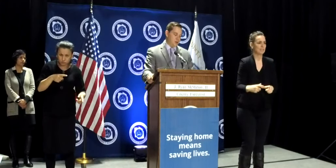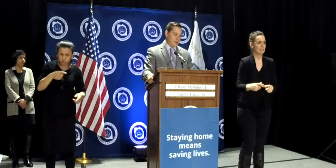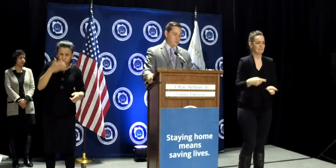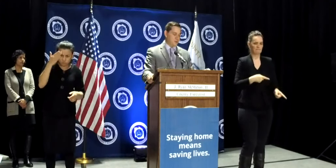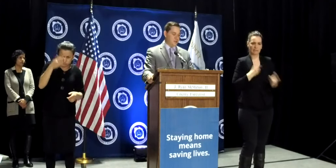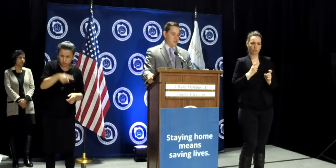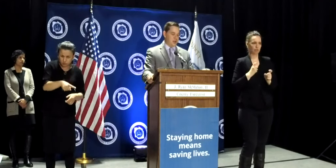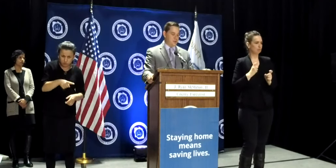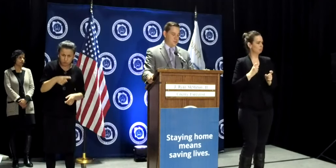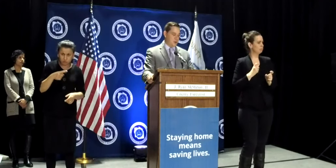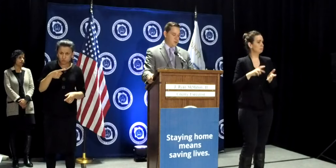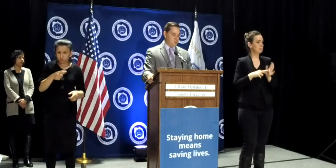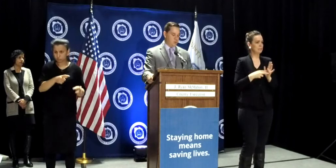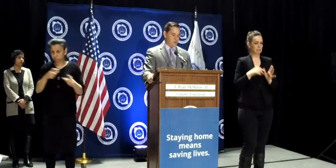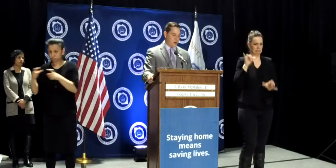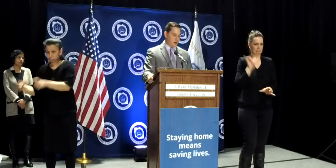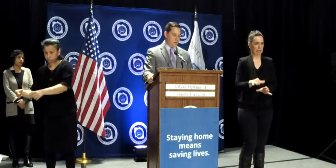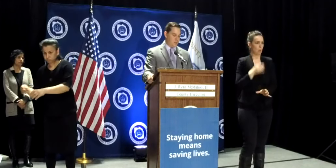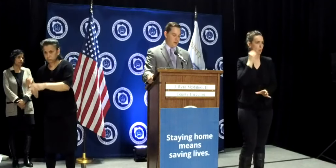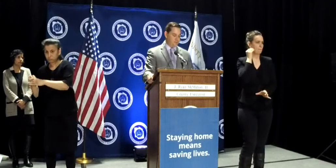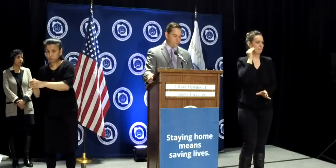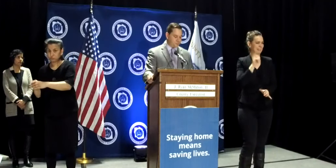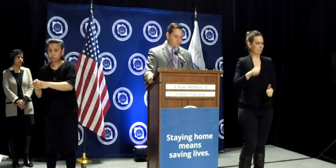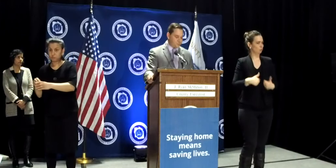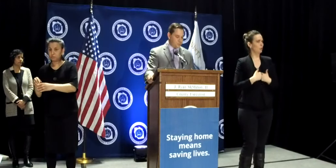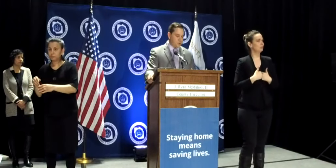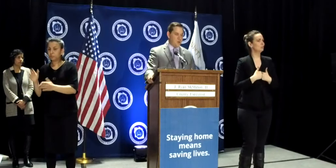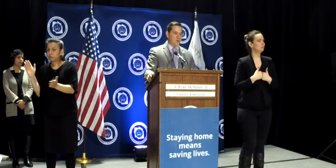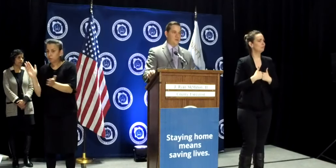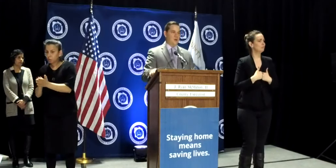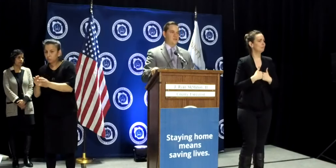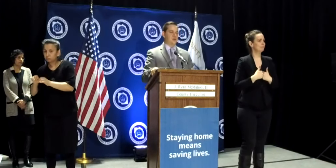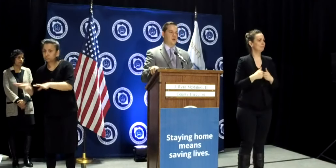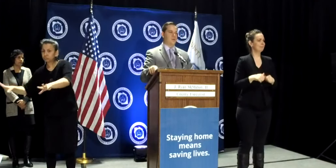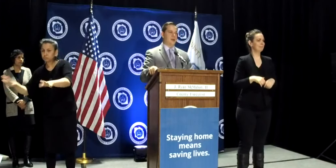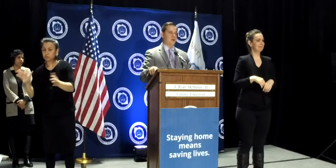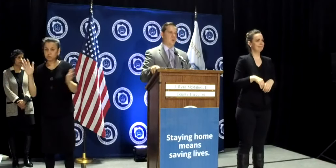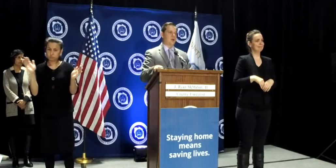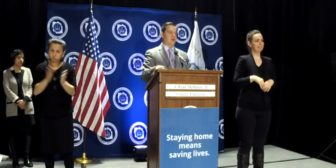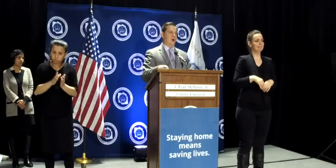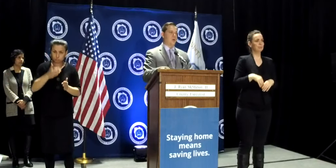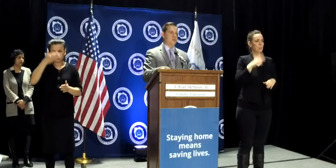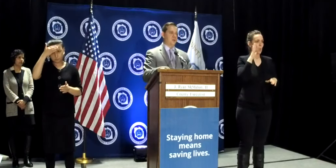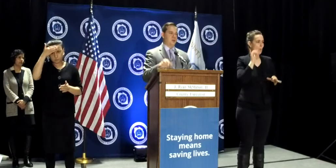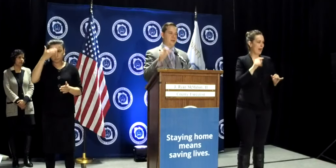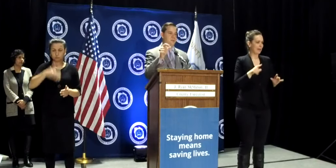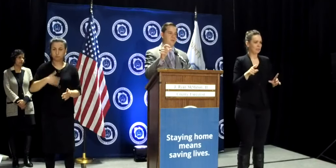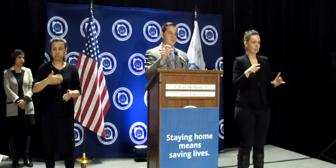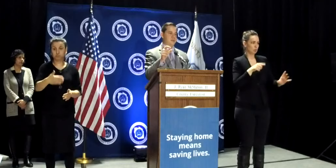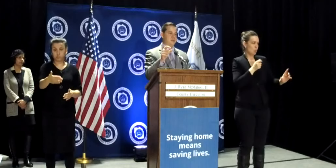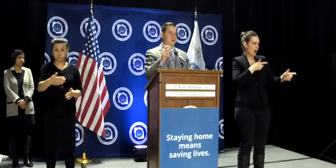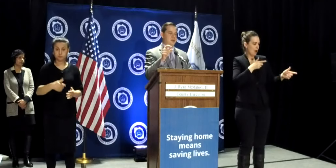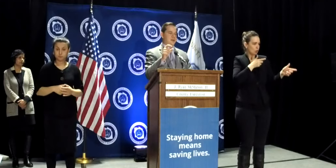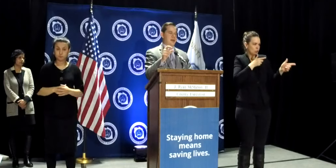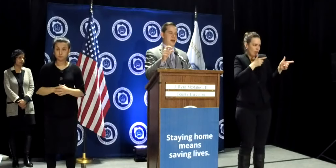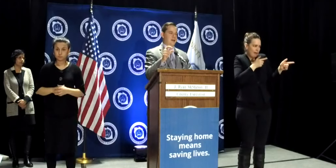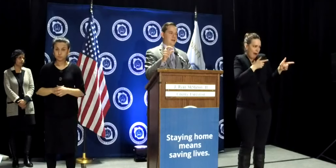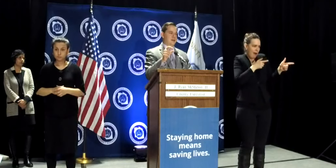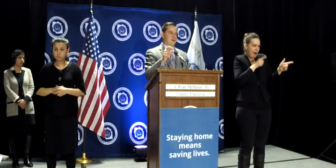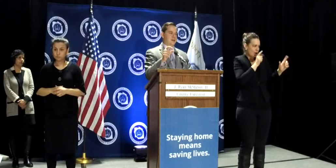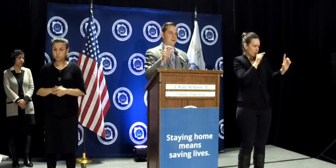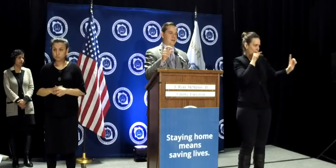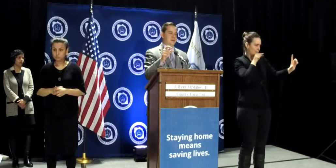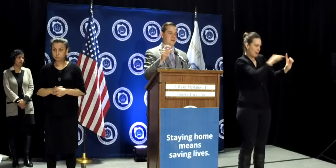So that's really the challenge. It's always a moving target, but for us to we're going to always look at the business